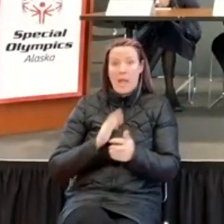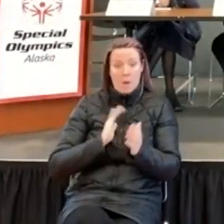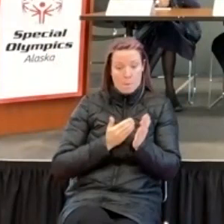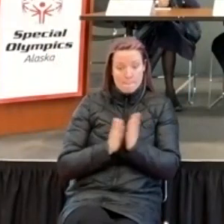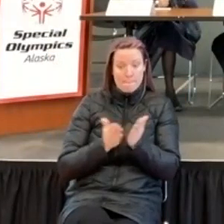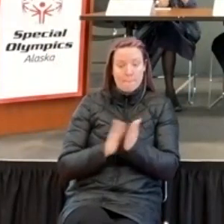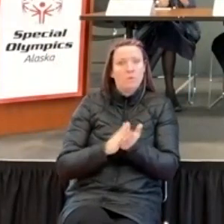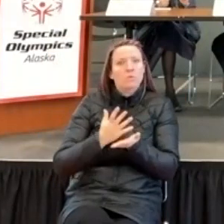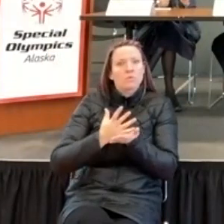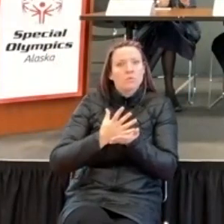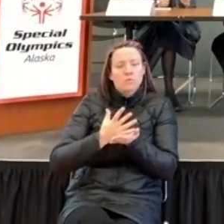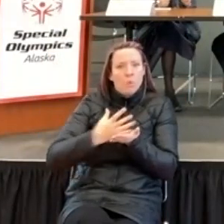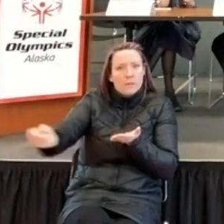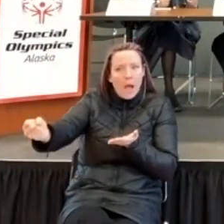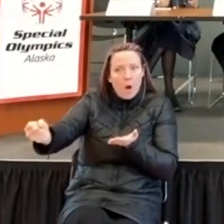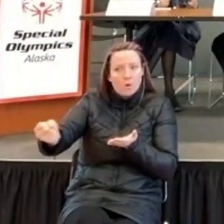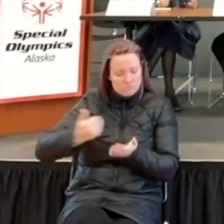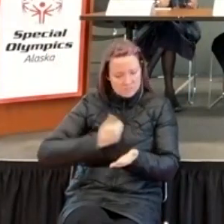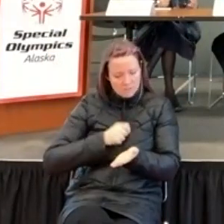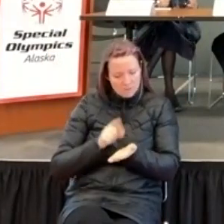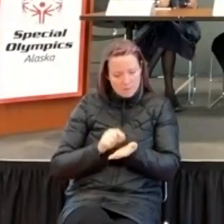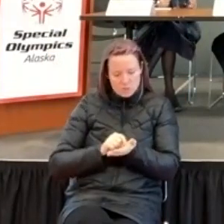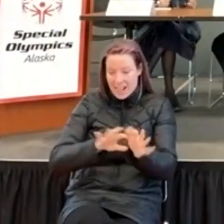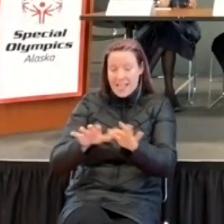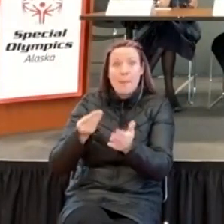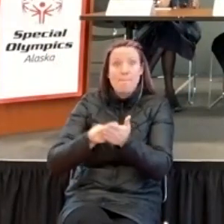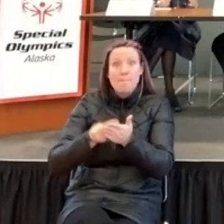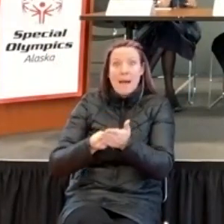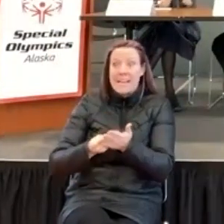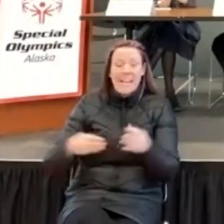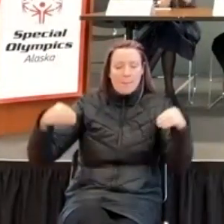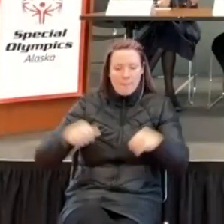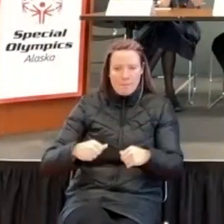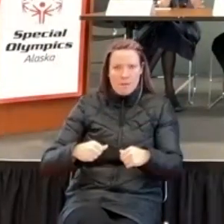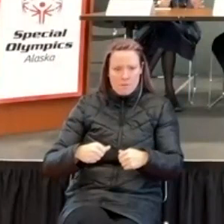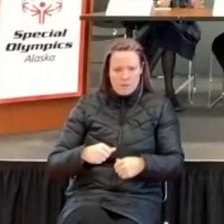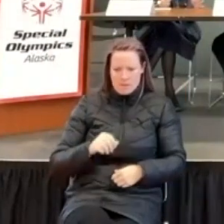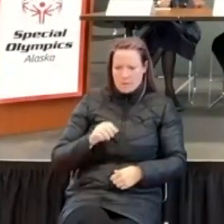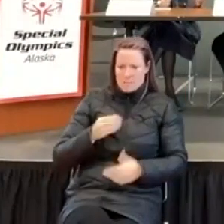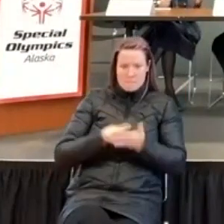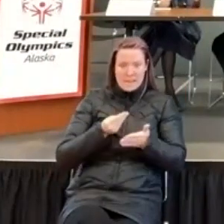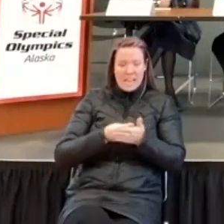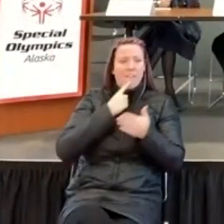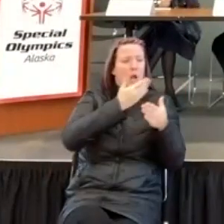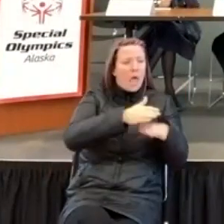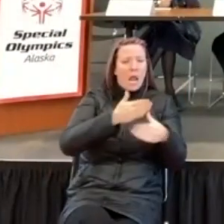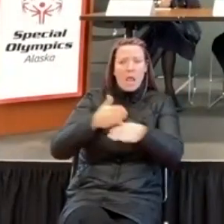We self-published, and we had all this money. Now, who wants to divide it 43 ways and have to